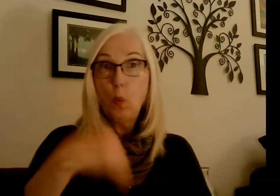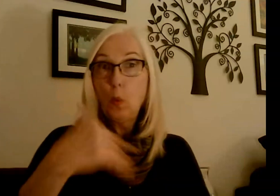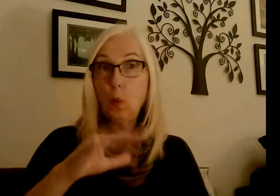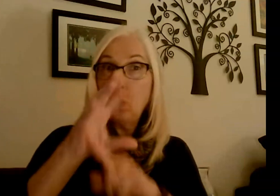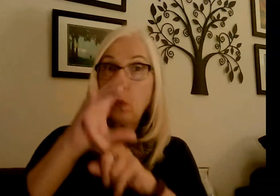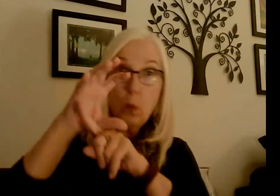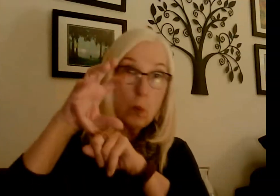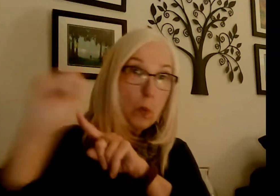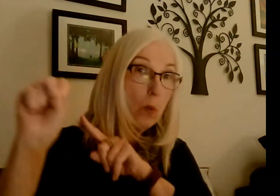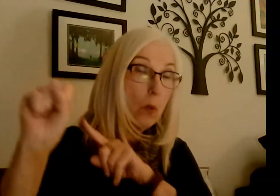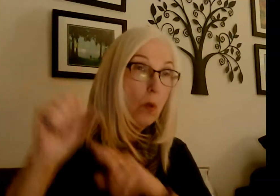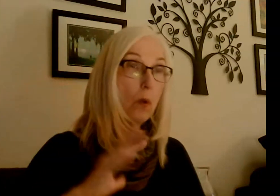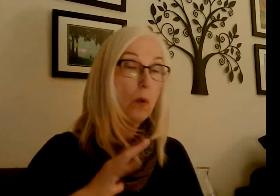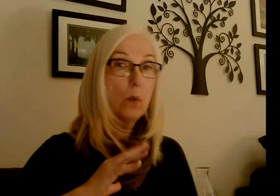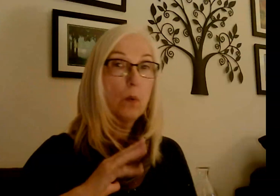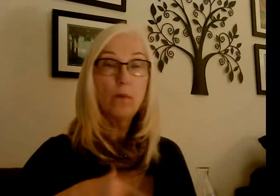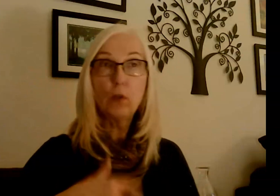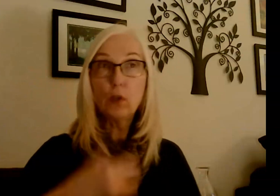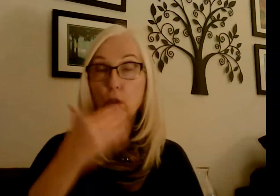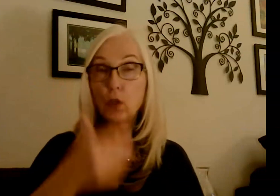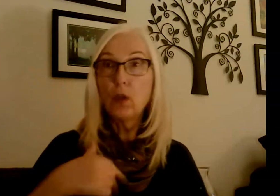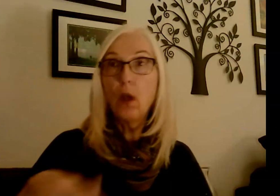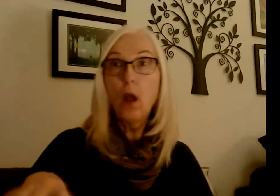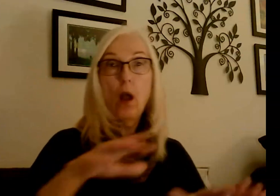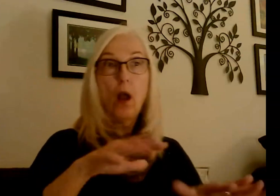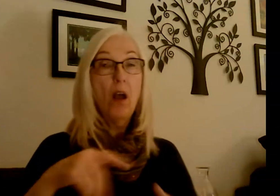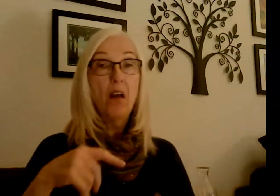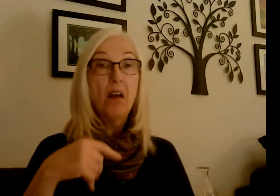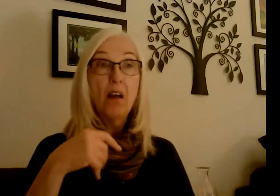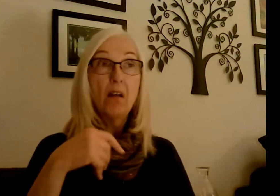helpful and giving yourself enough energy throughout the day.